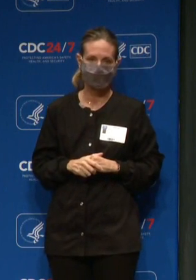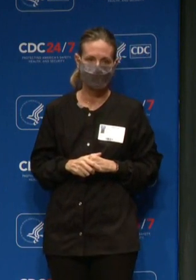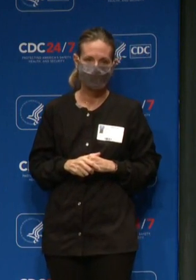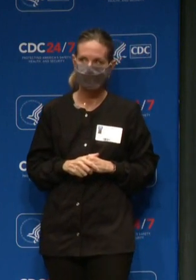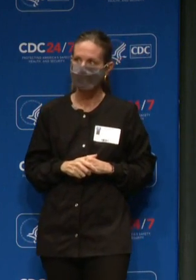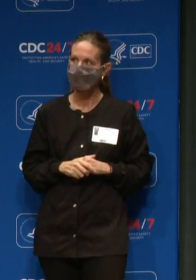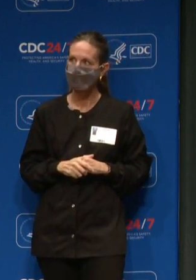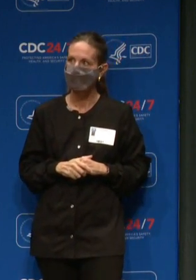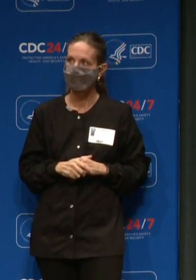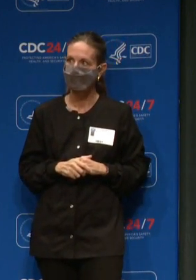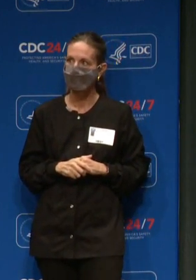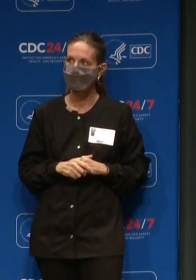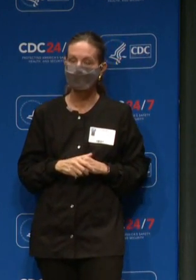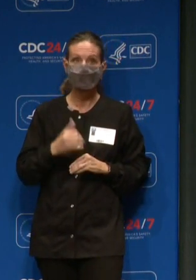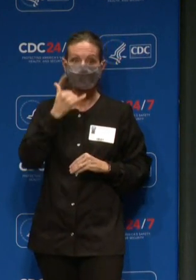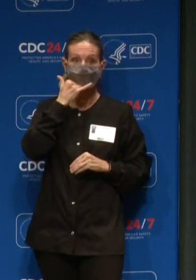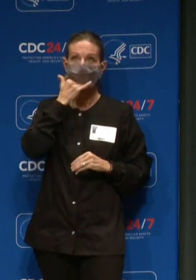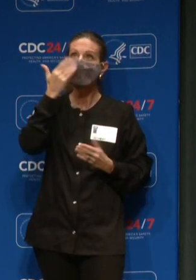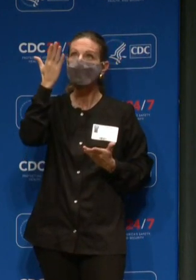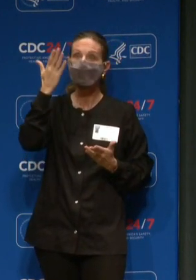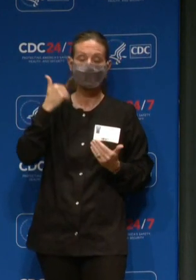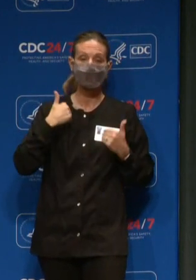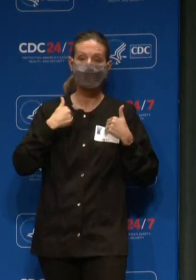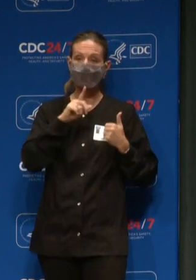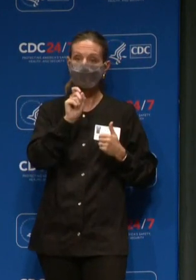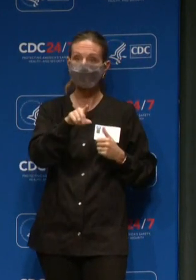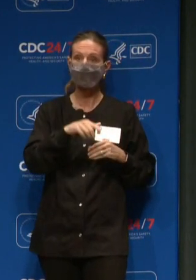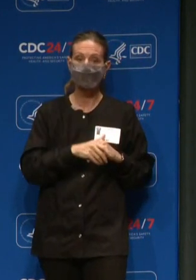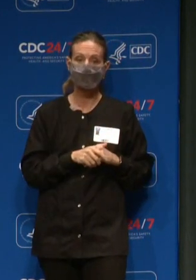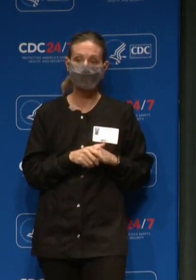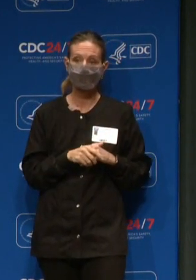We'll turn over to the phone now if somebody has a question.